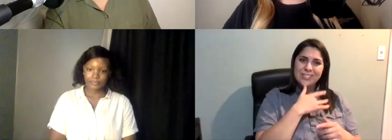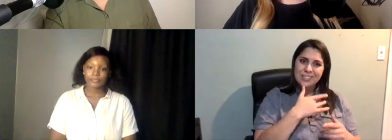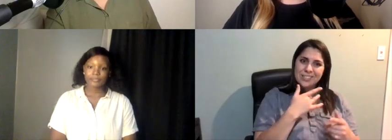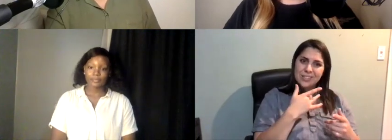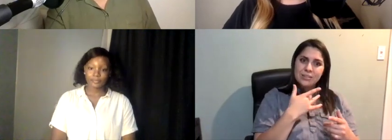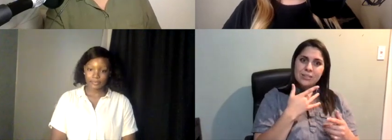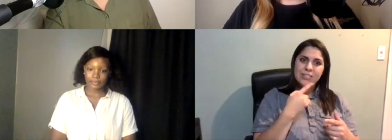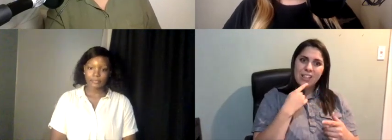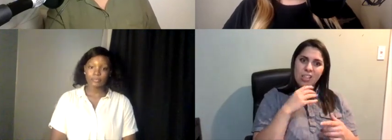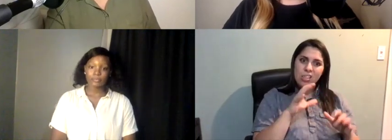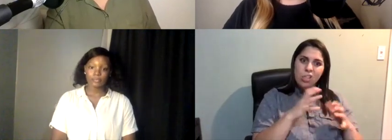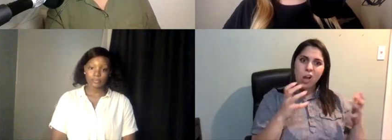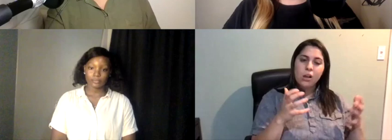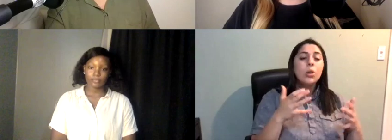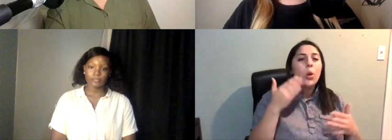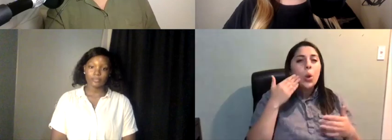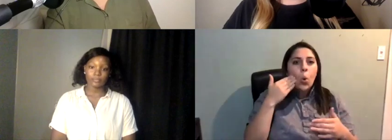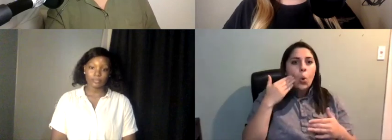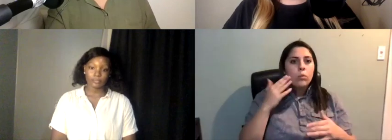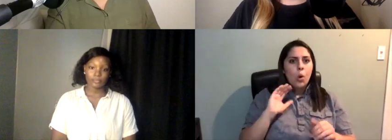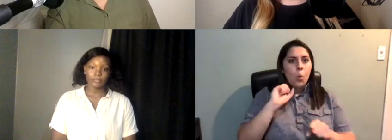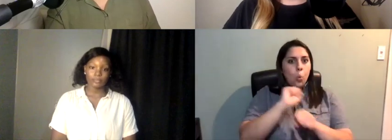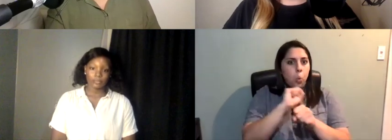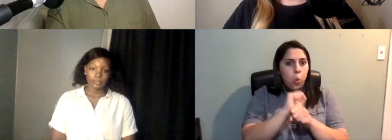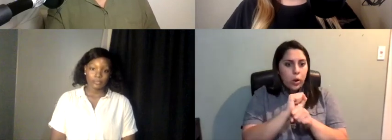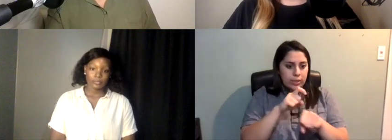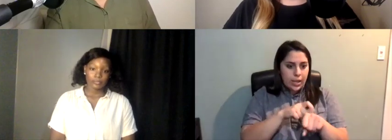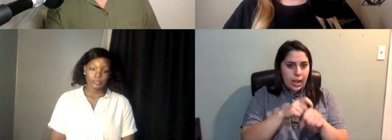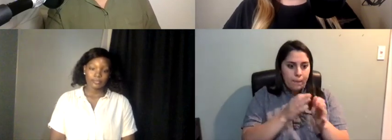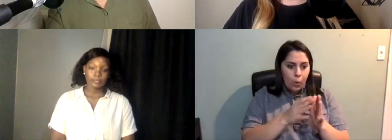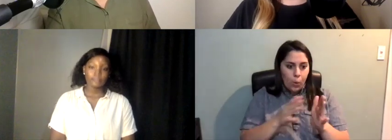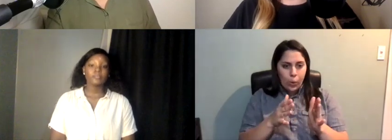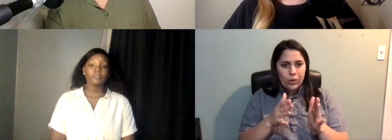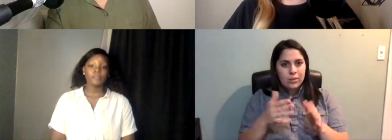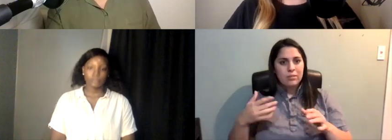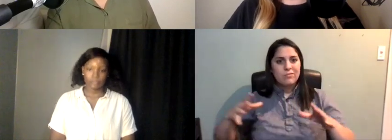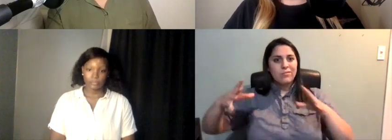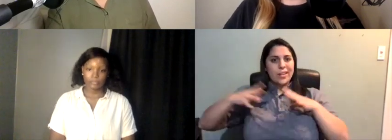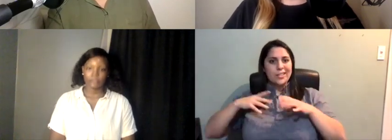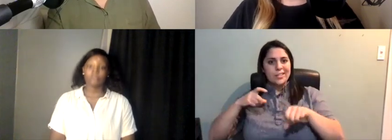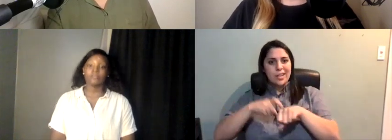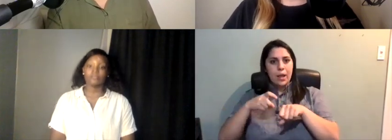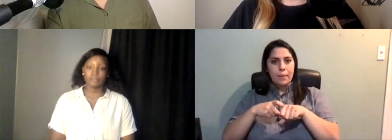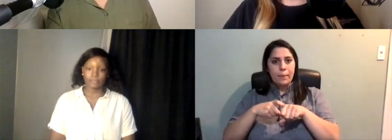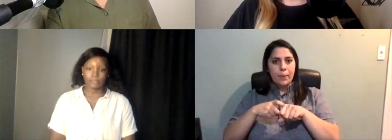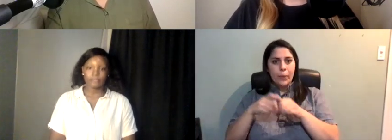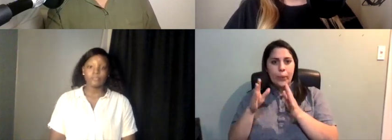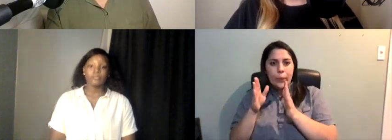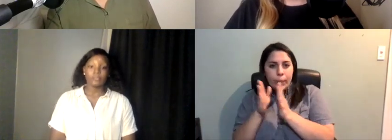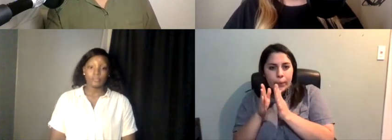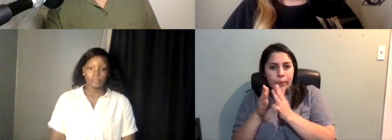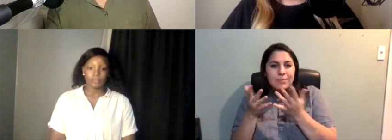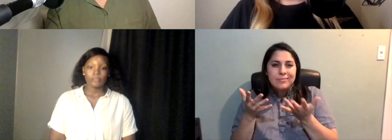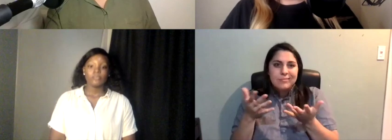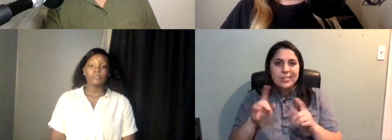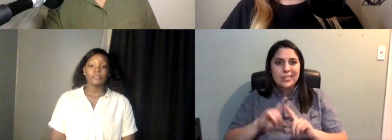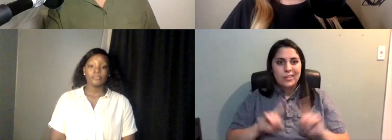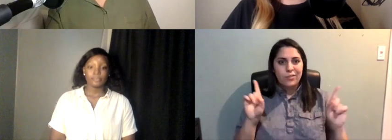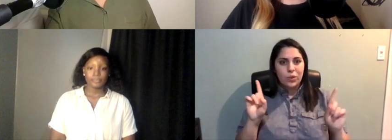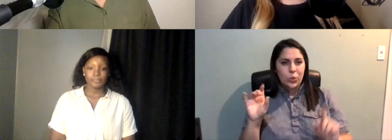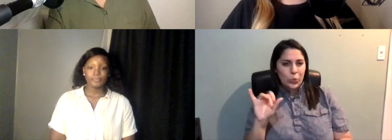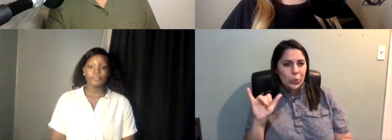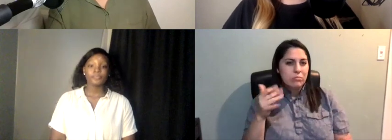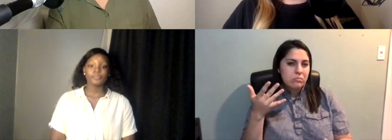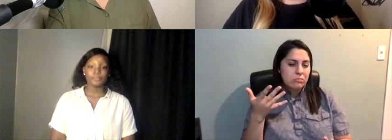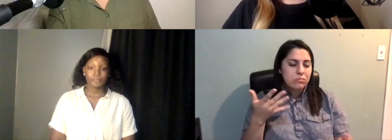the time we take off are just really skewed in comparison. And so that's a really good point in that sense as well. Yes.